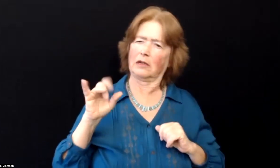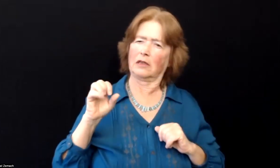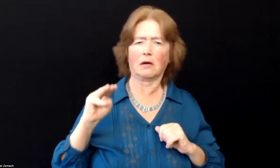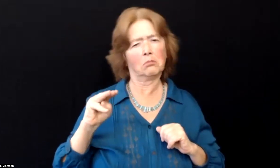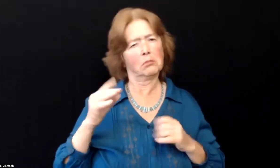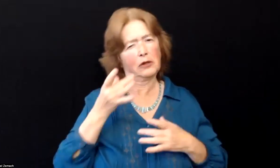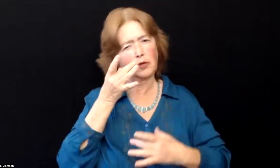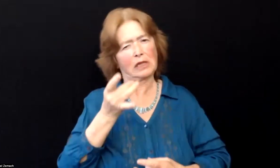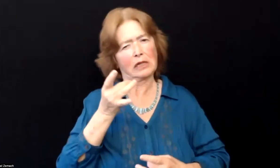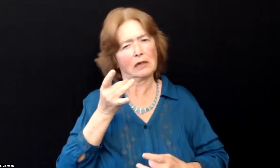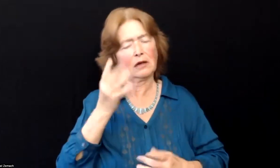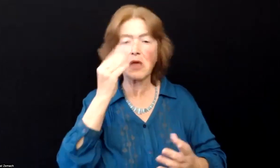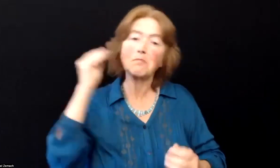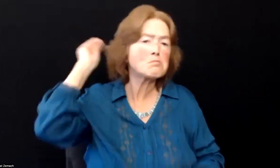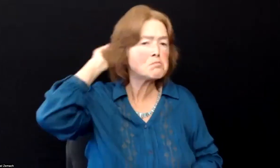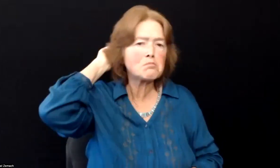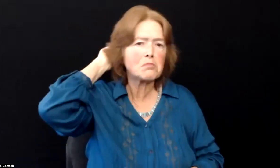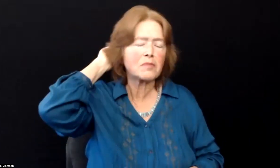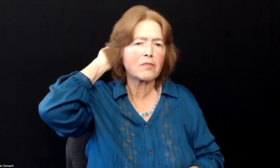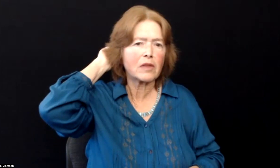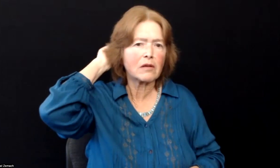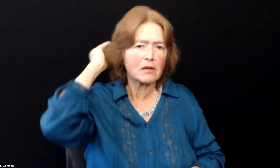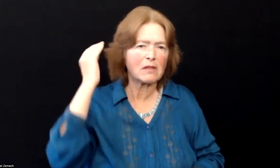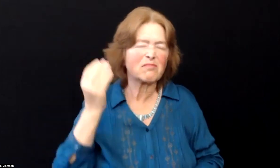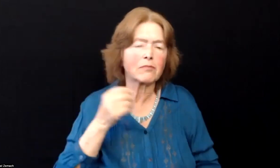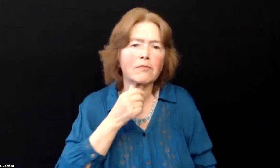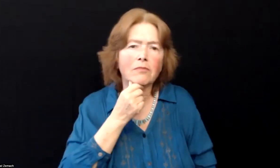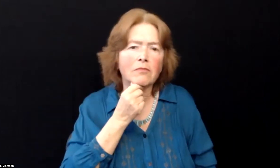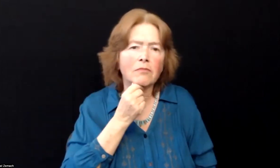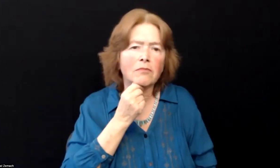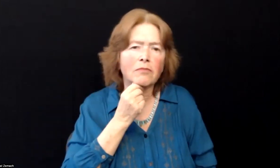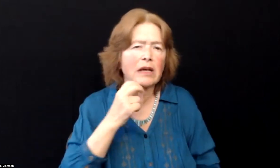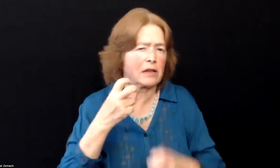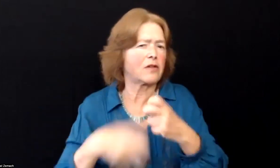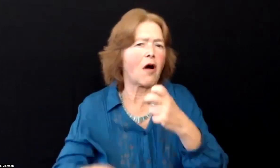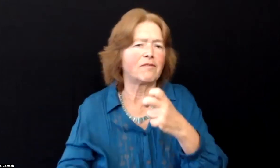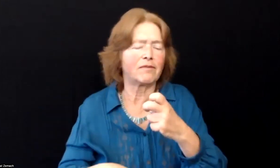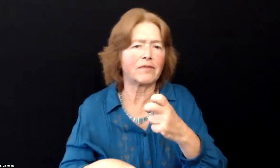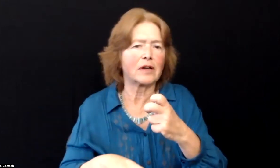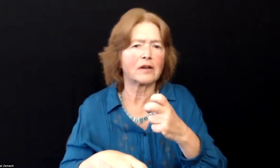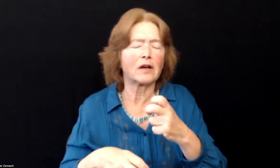to that concept and have that in the back of their mind. It's tough